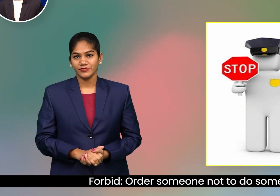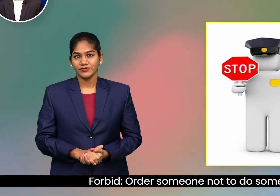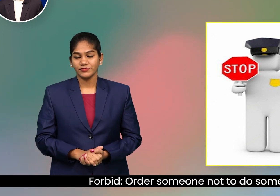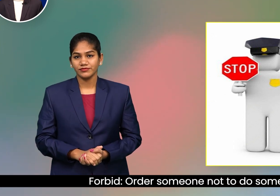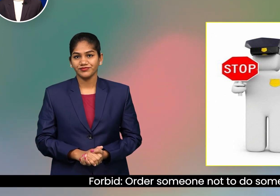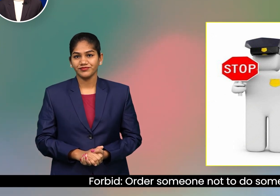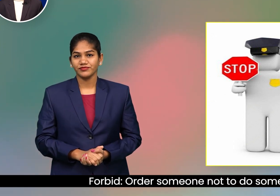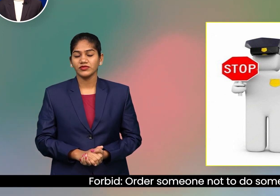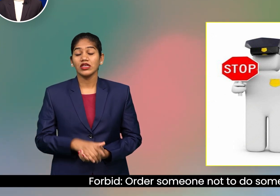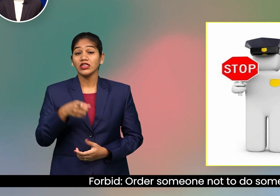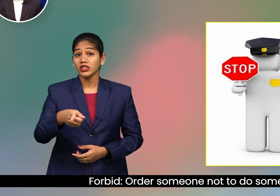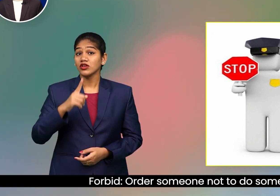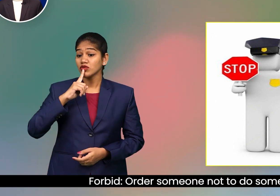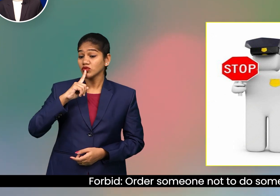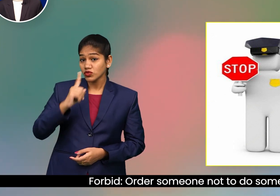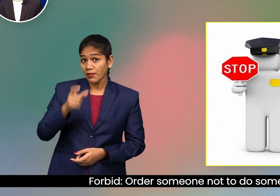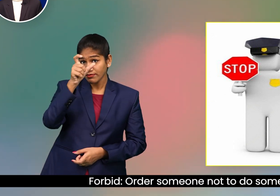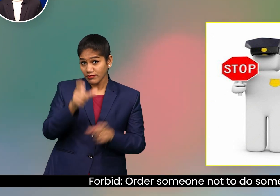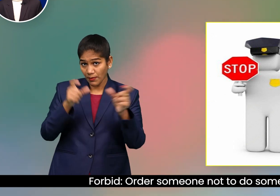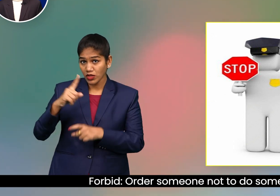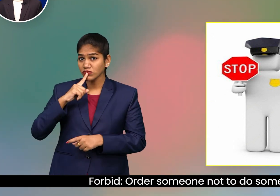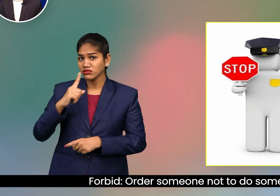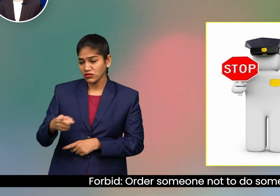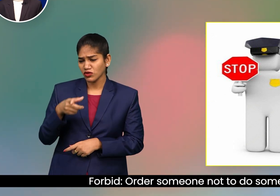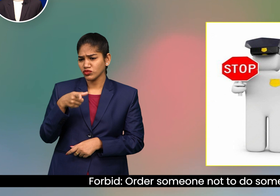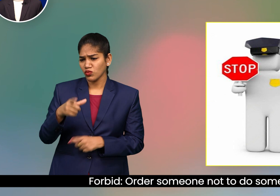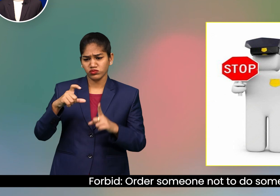order someone not to do something.